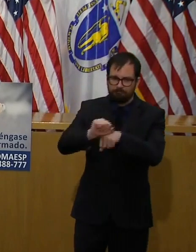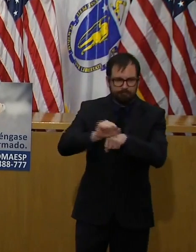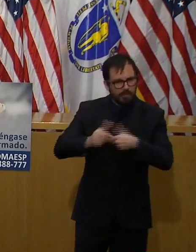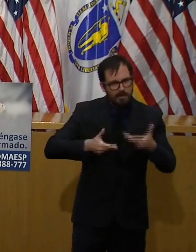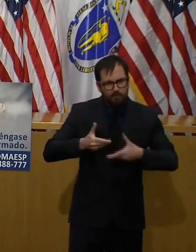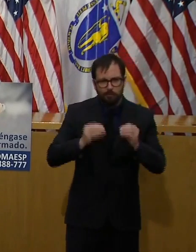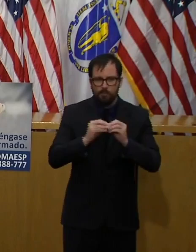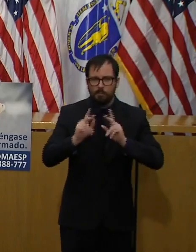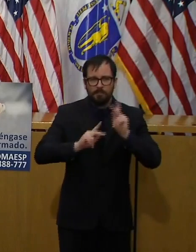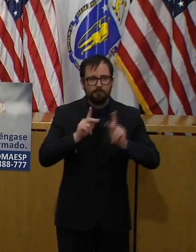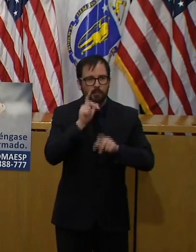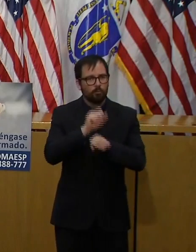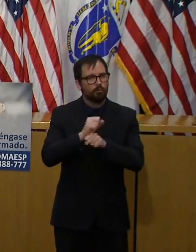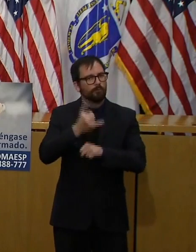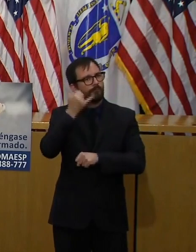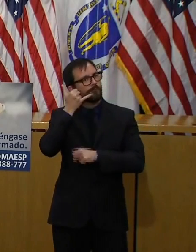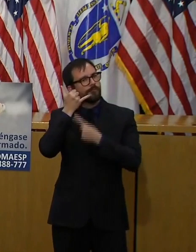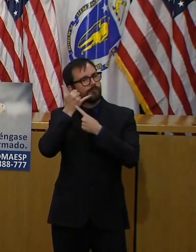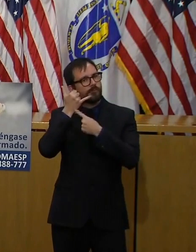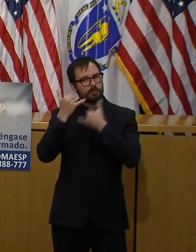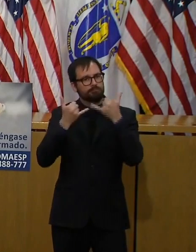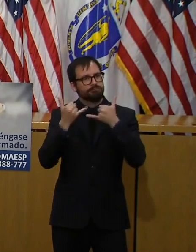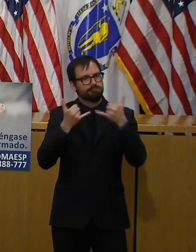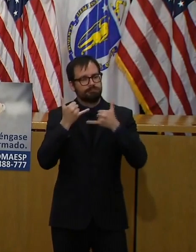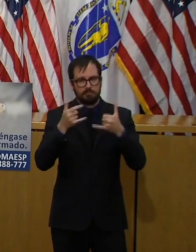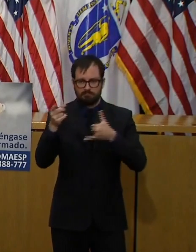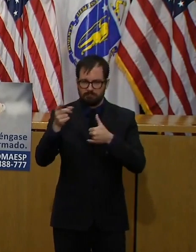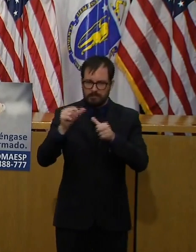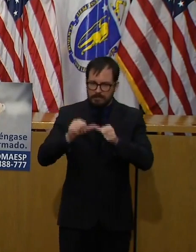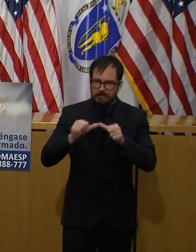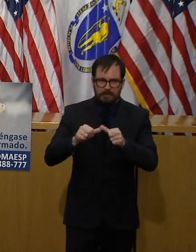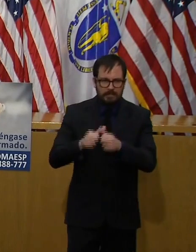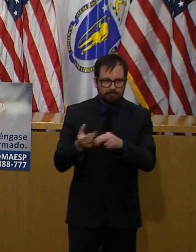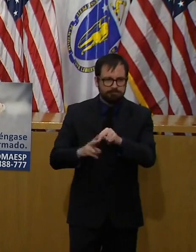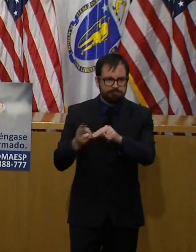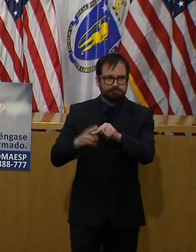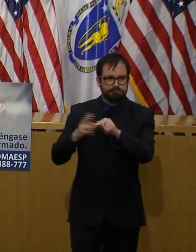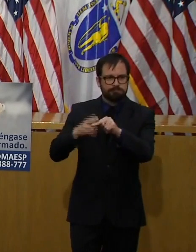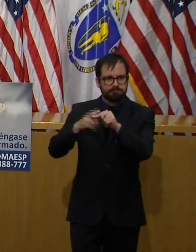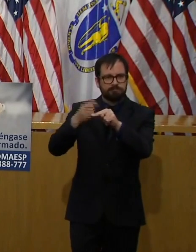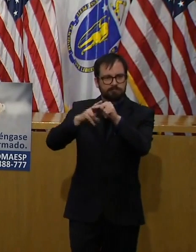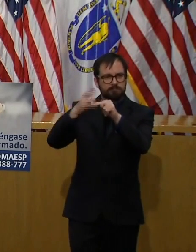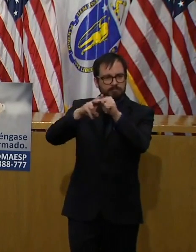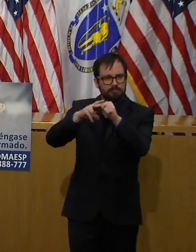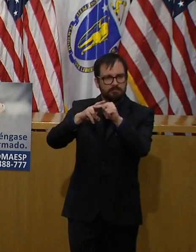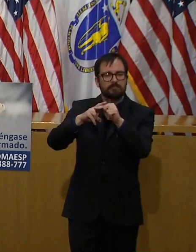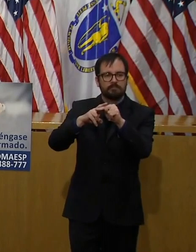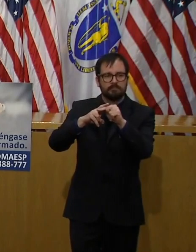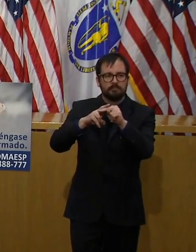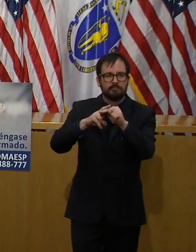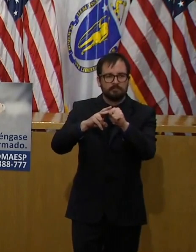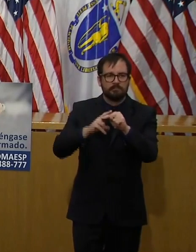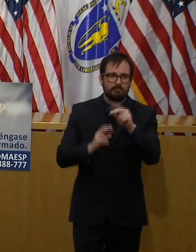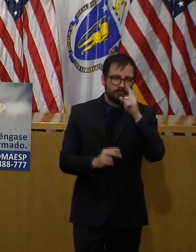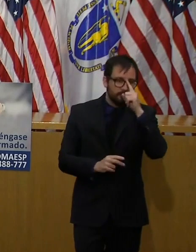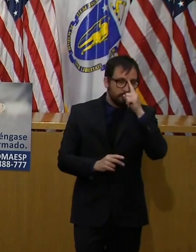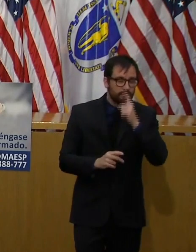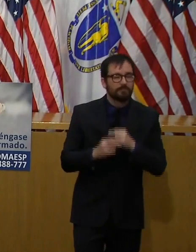an 850-person, as of today, remote call center. As of today, those call center workers have made